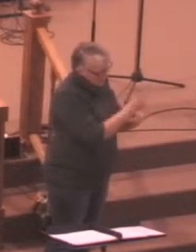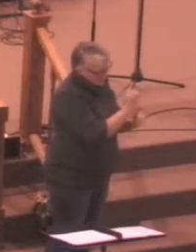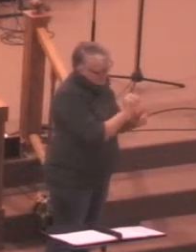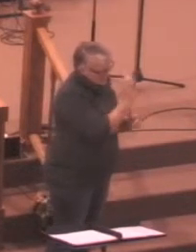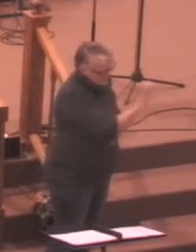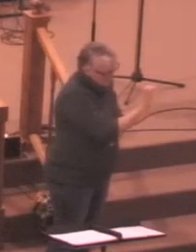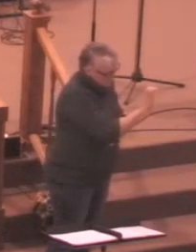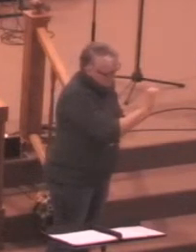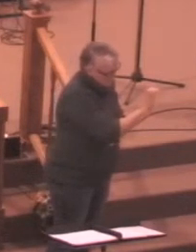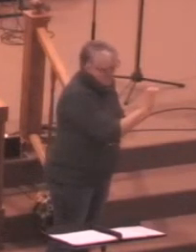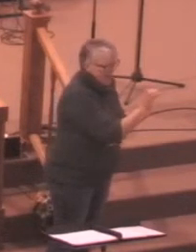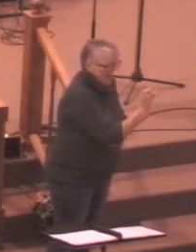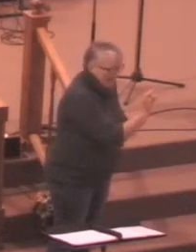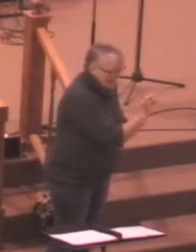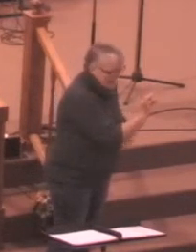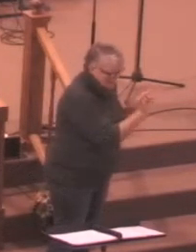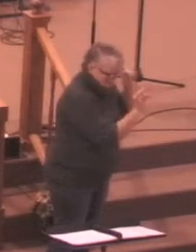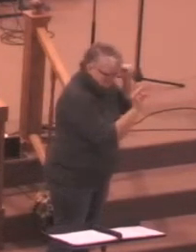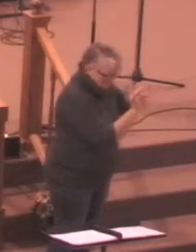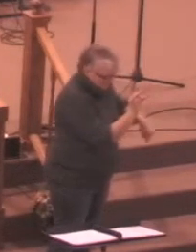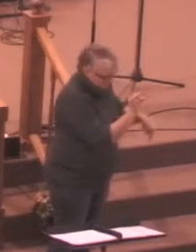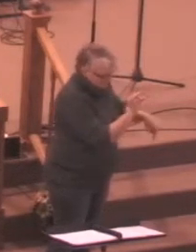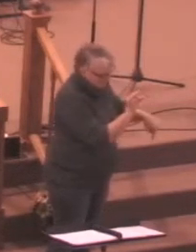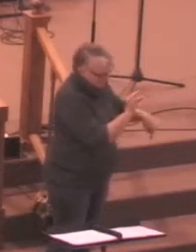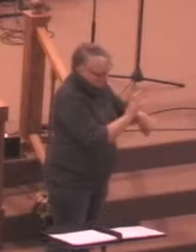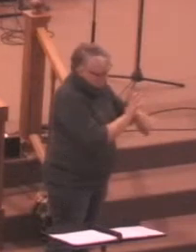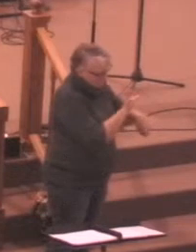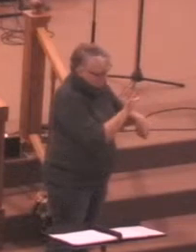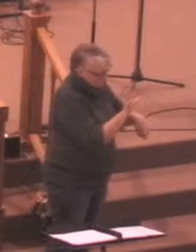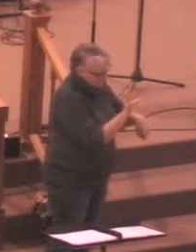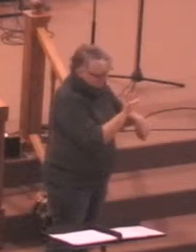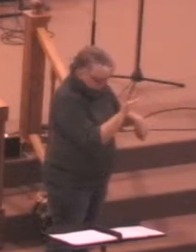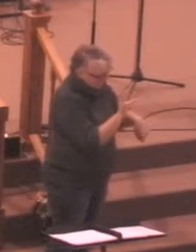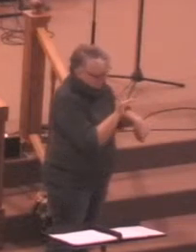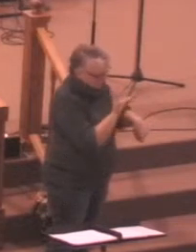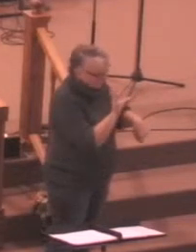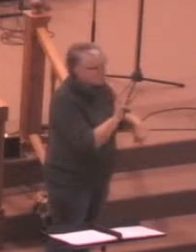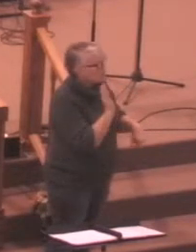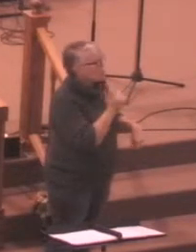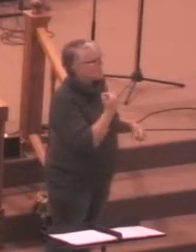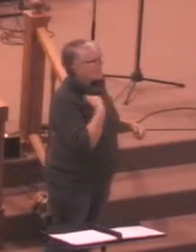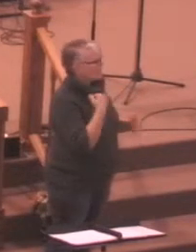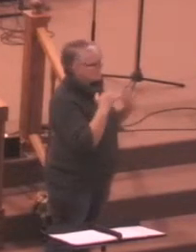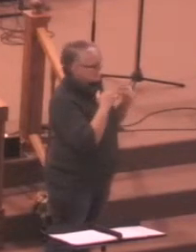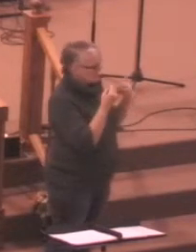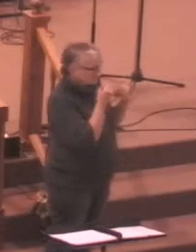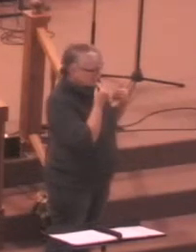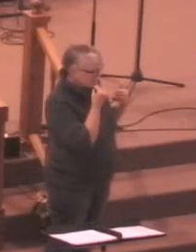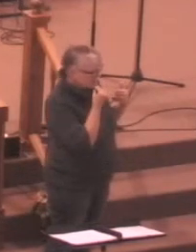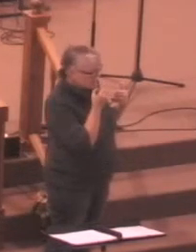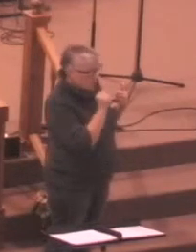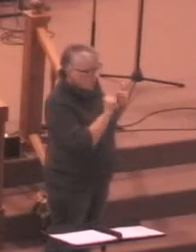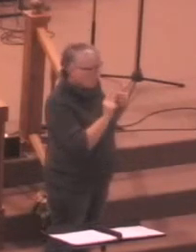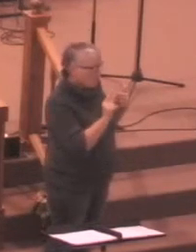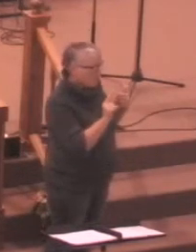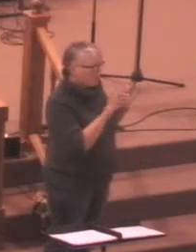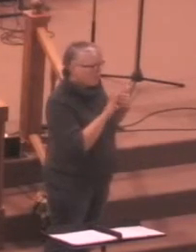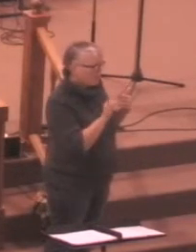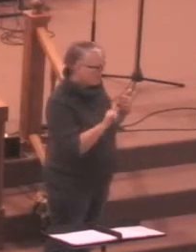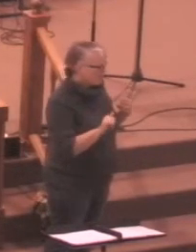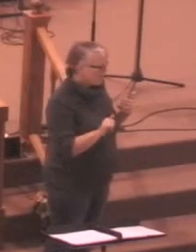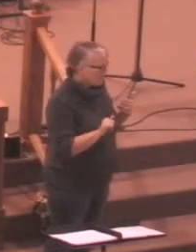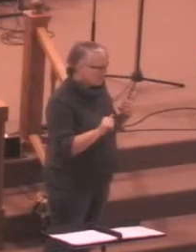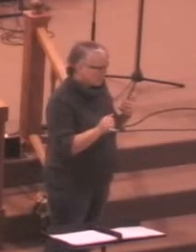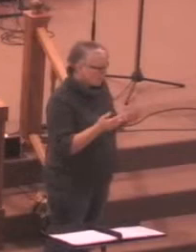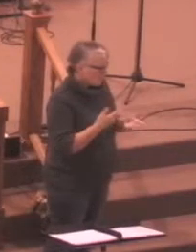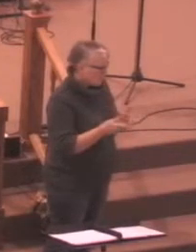8th here at the church at 5 p.m. We're going to have a spaghetti dinner. It'll all be donation, just donation only,